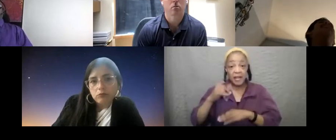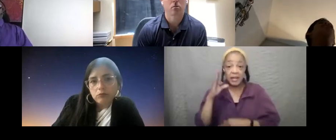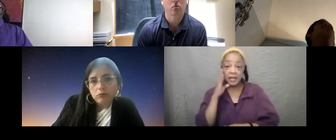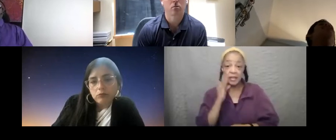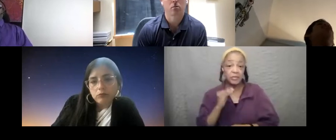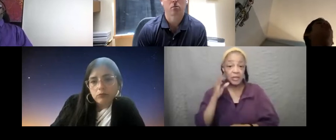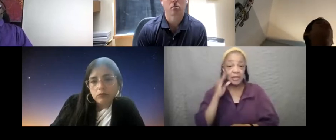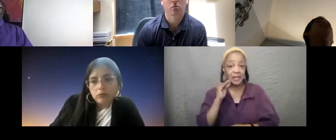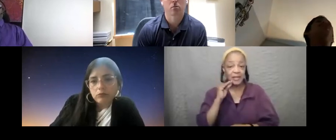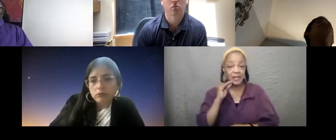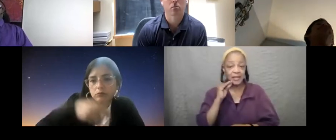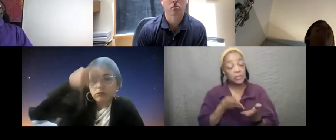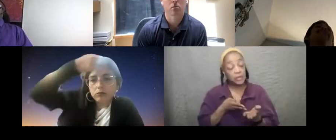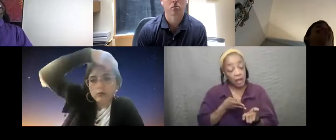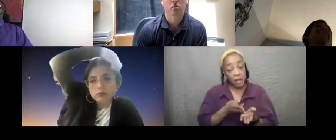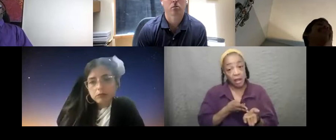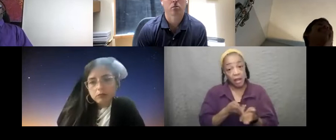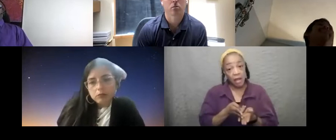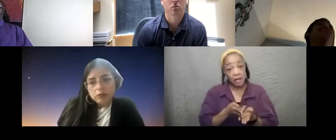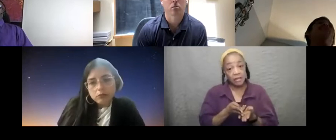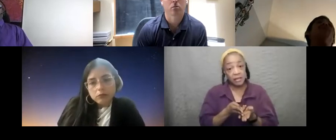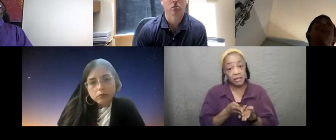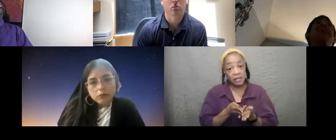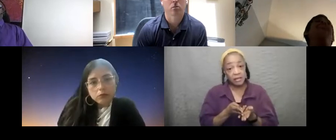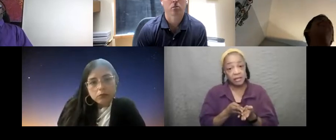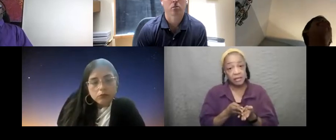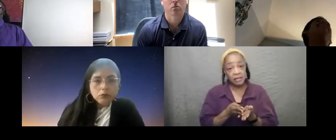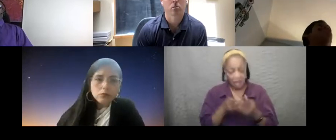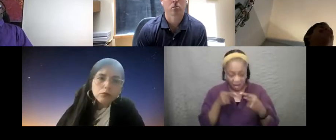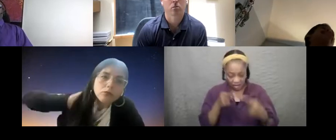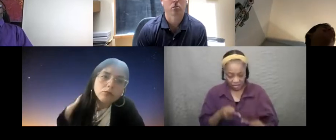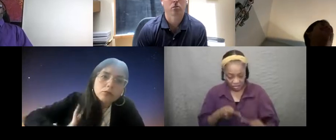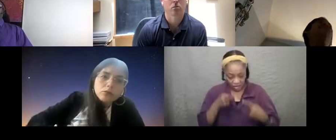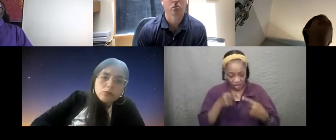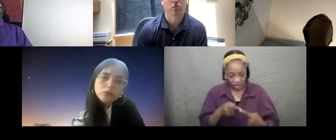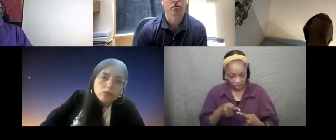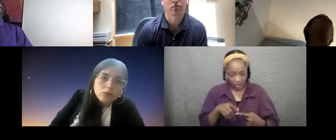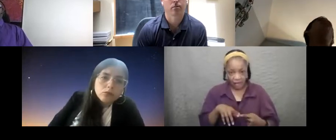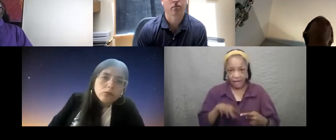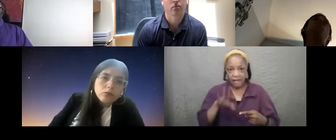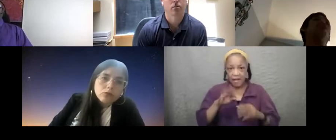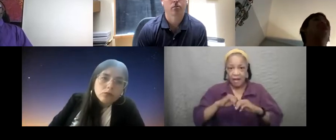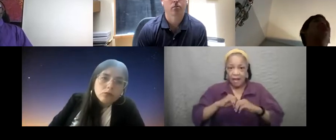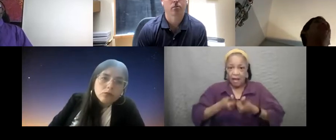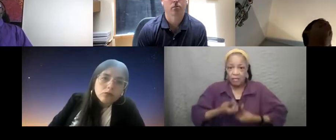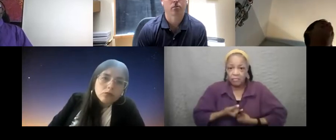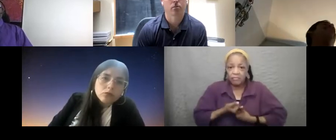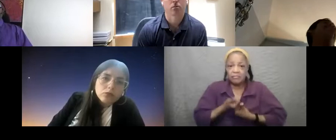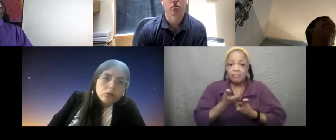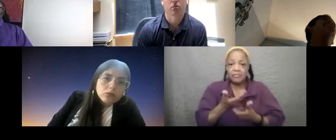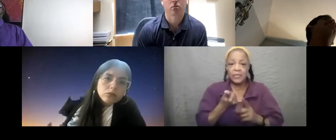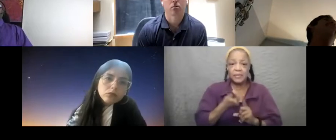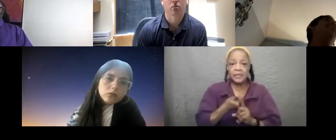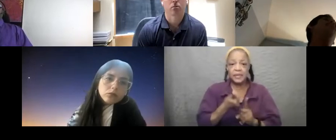I struggled to find my voice as a disabled student